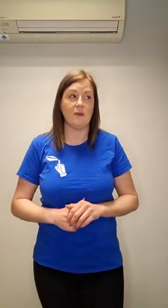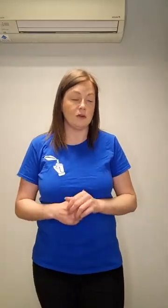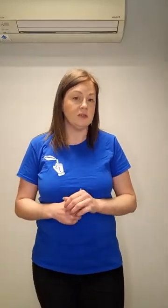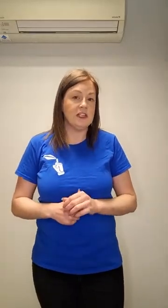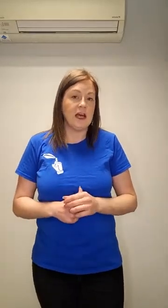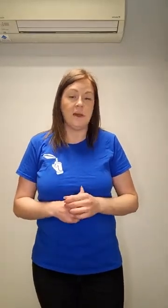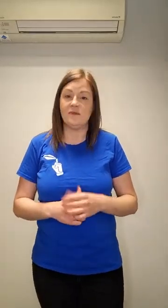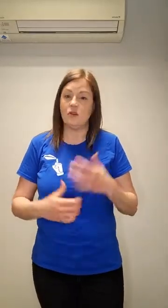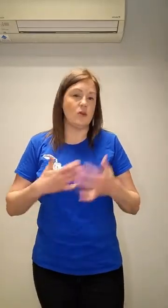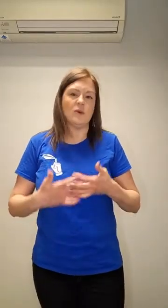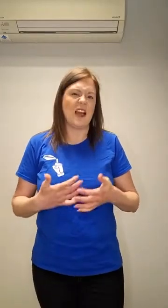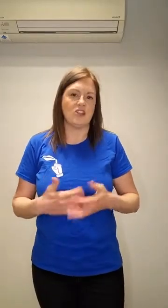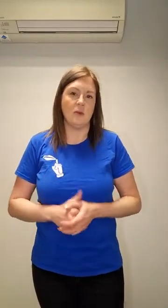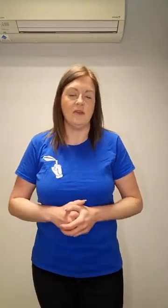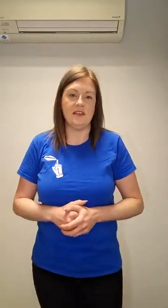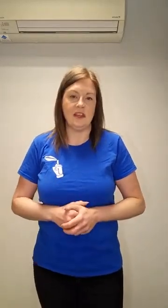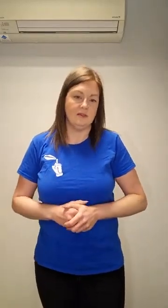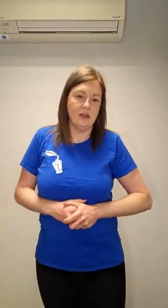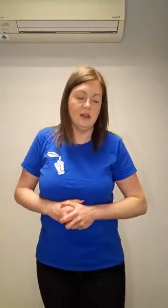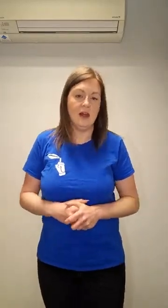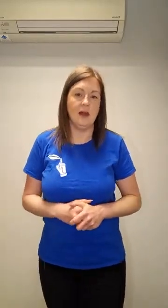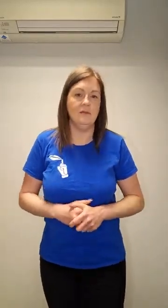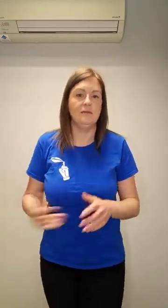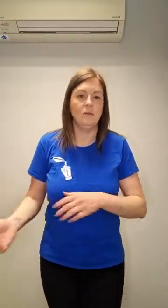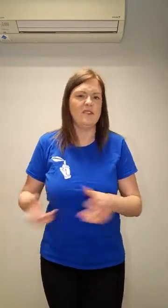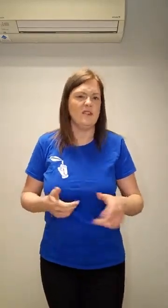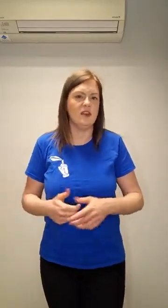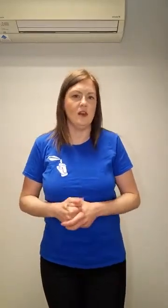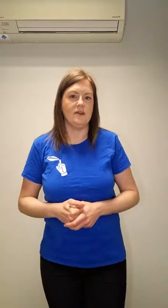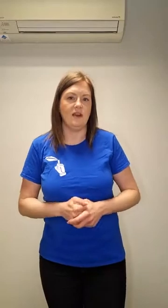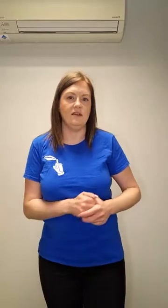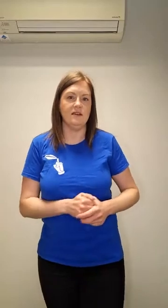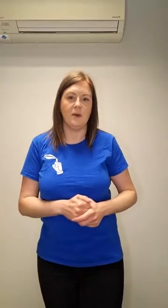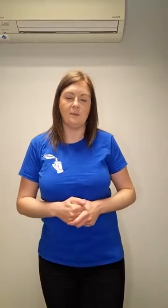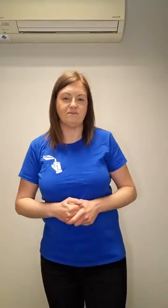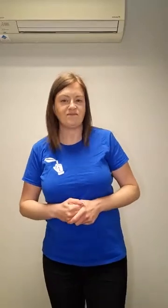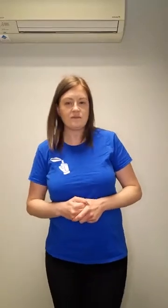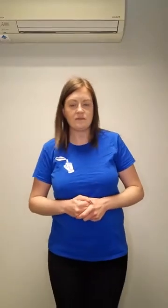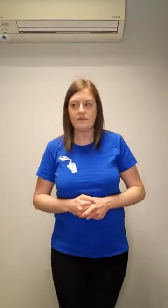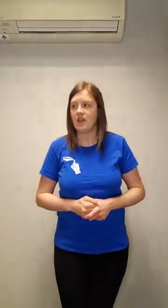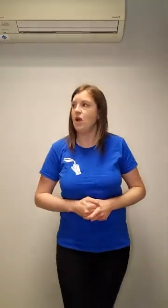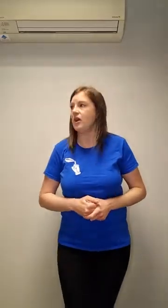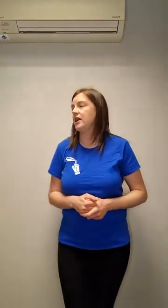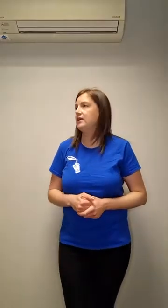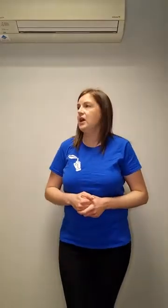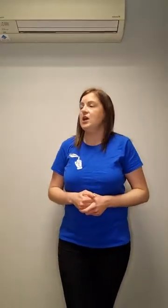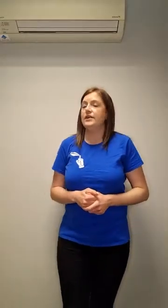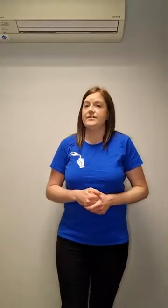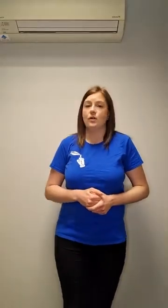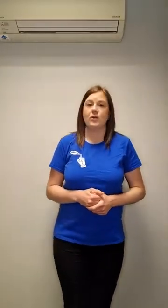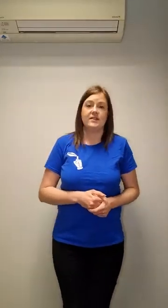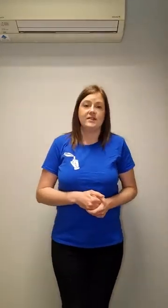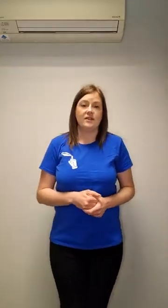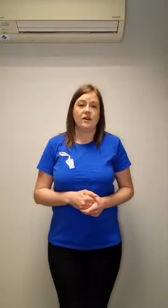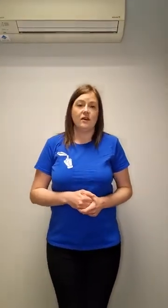April. So you can always catch up on these skills once the video has ended as well. Okay, so we're going to start off